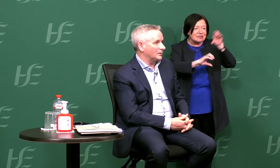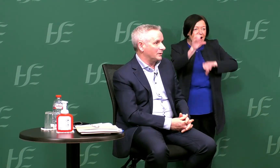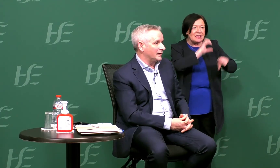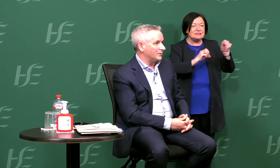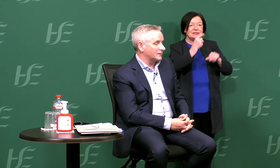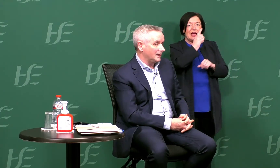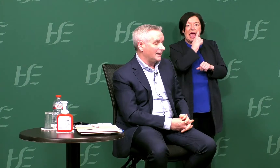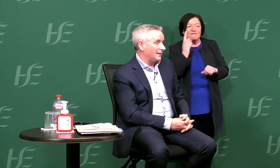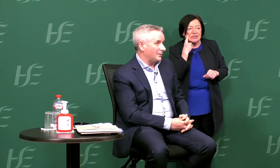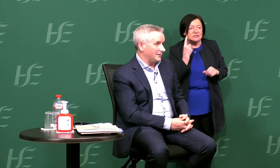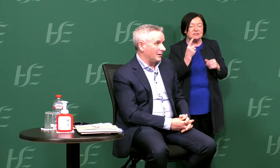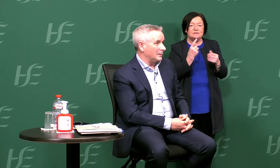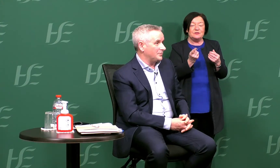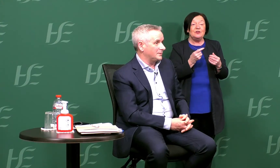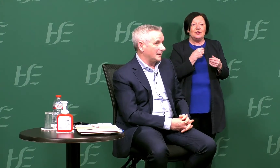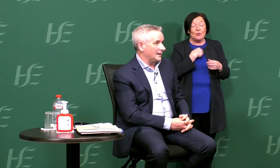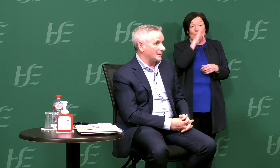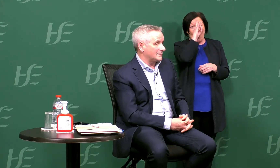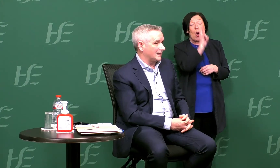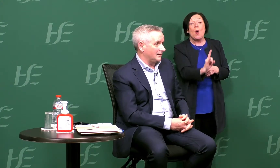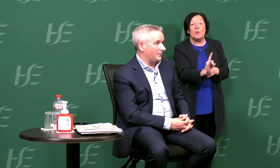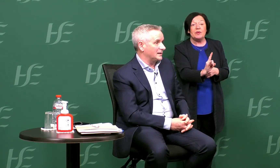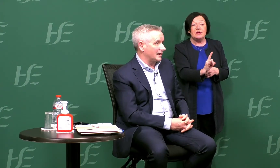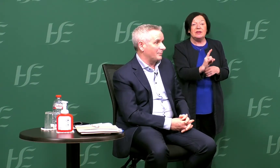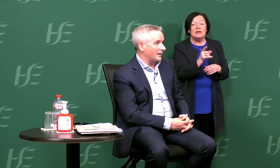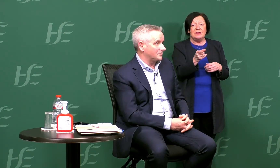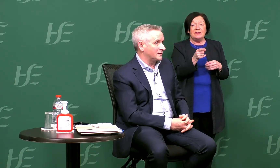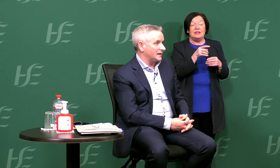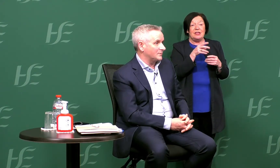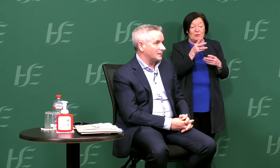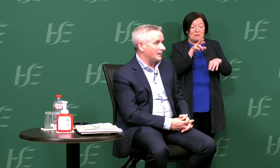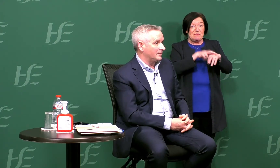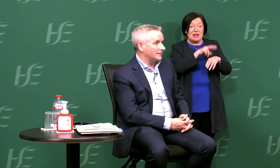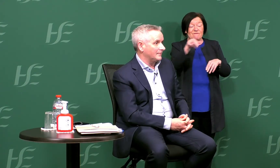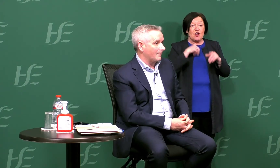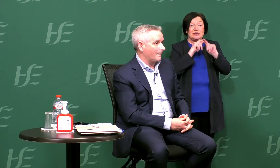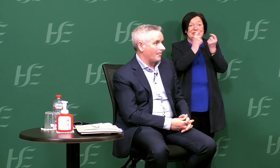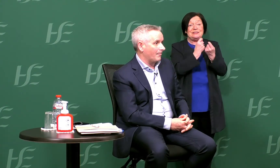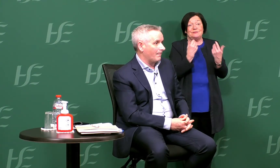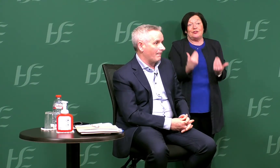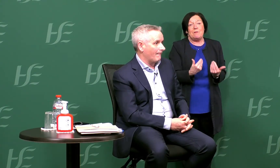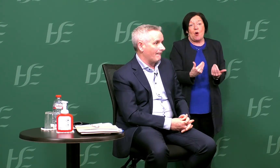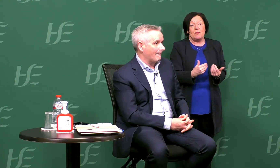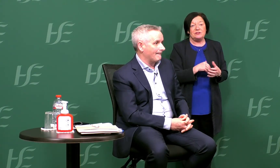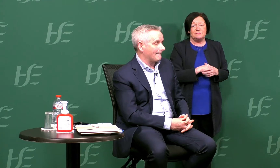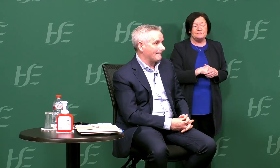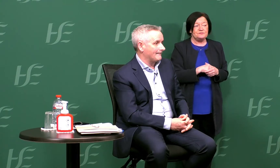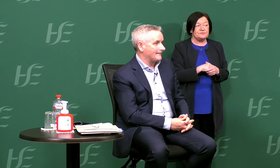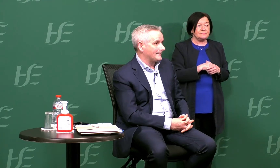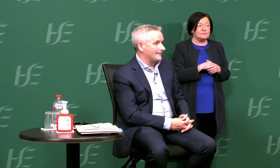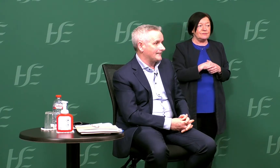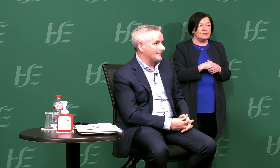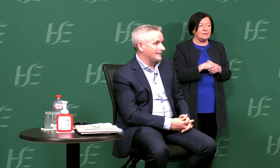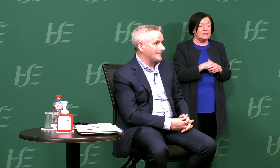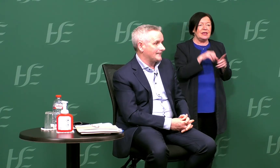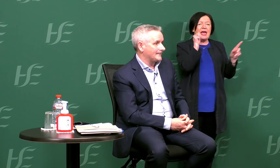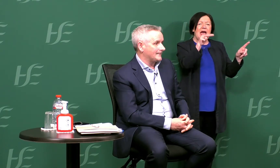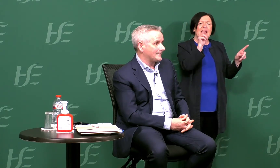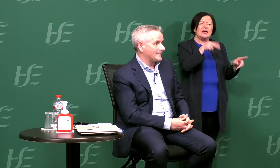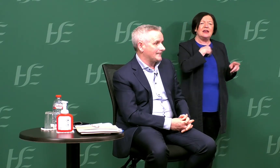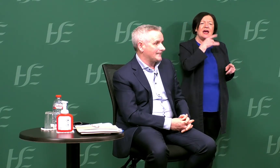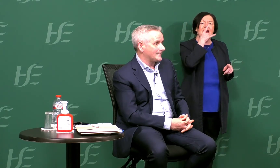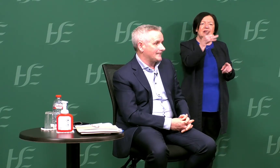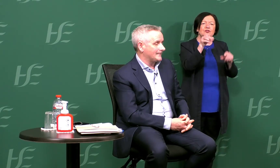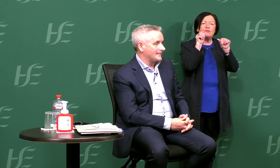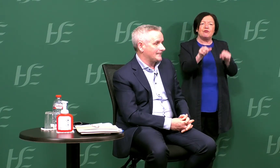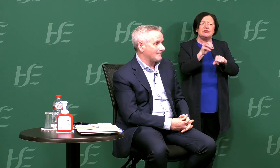happening worldwide, but we do hope it certainly feels a lot better for our teams at the moment. Anne, can I just ask you about the